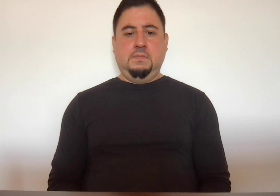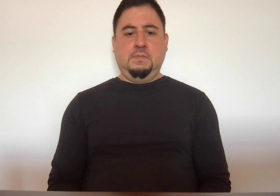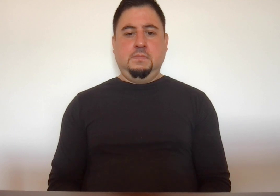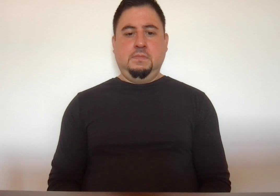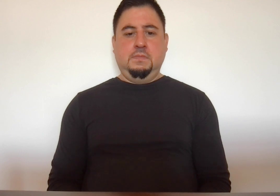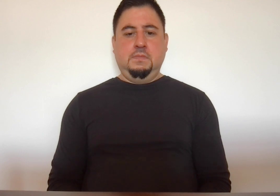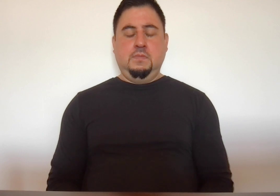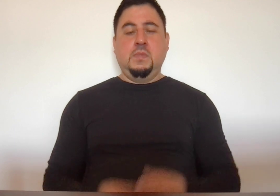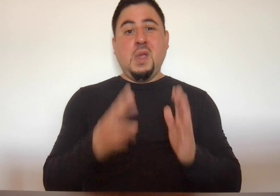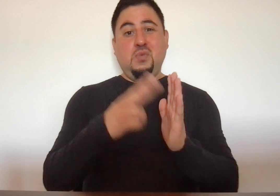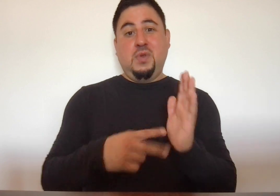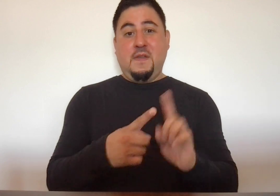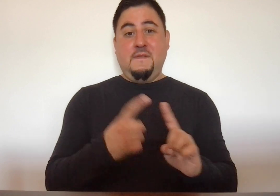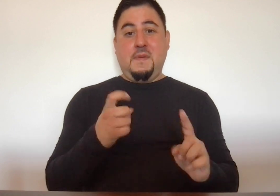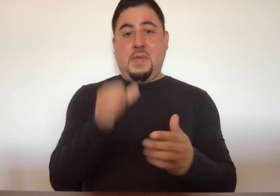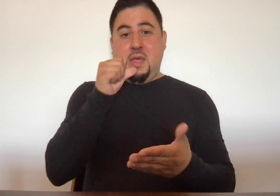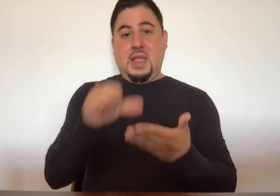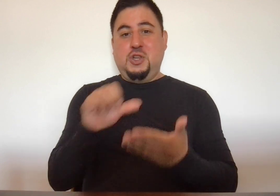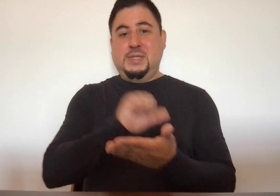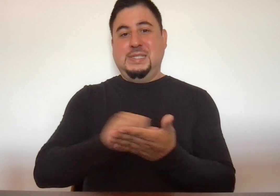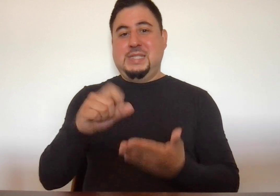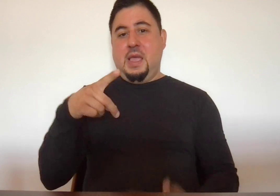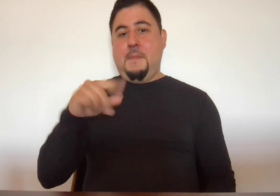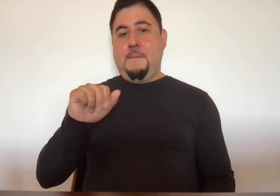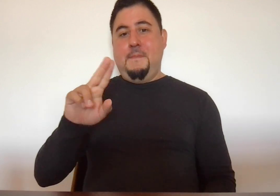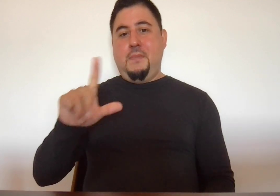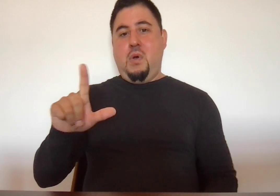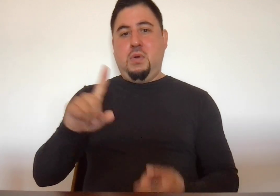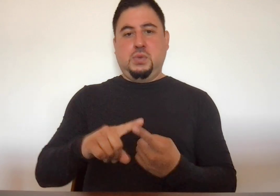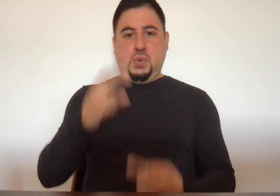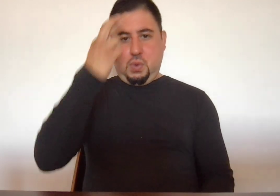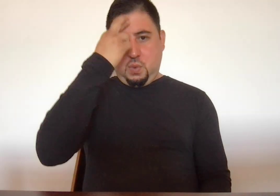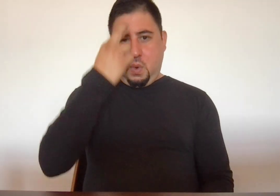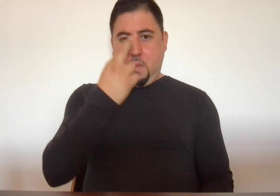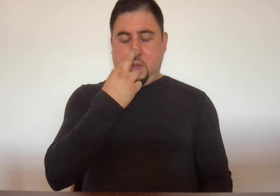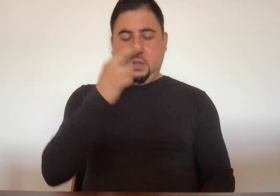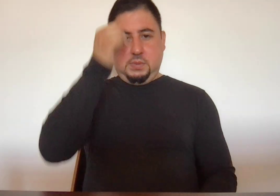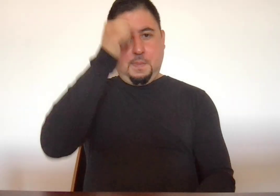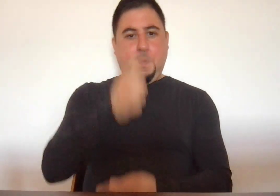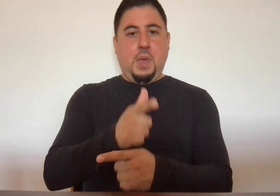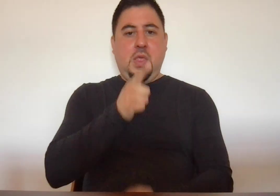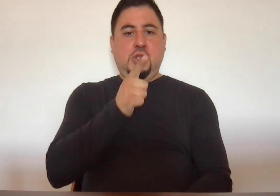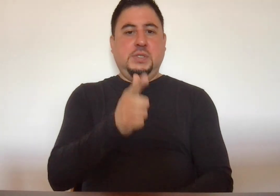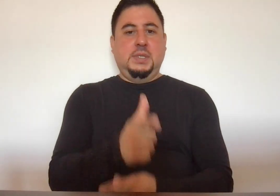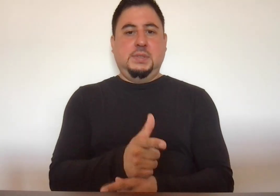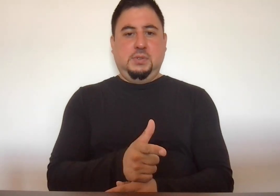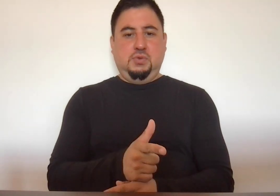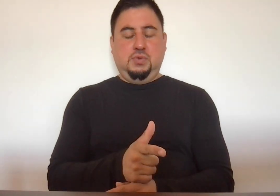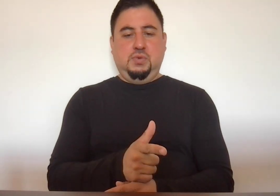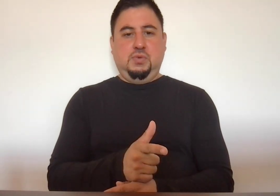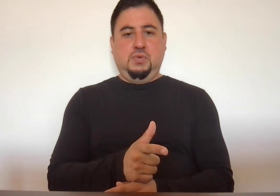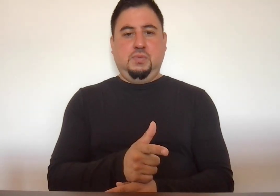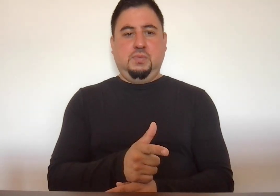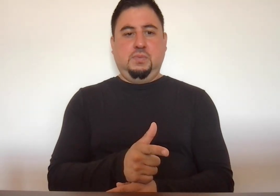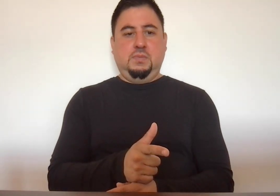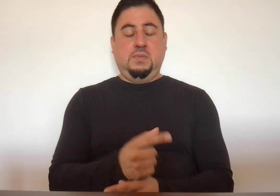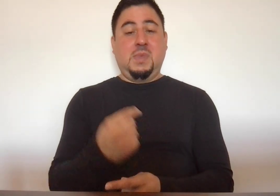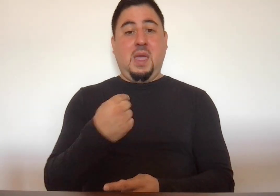A reading from the letter of St. Paul to the Romans. Brothers and sisters, I consider that